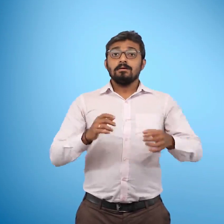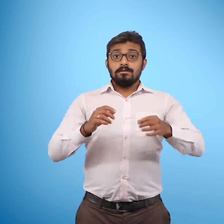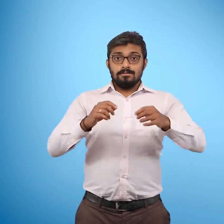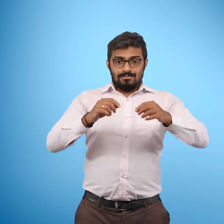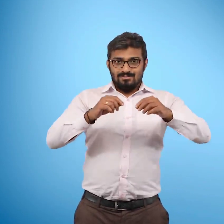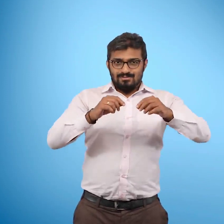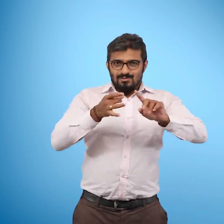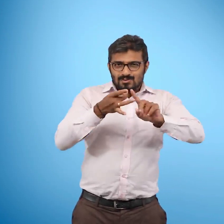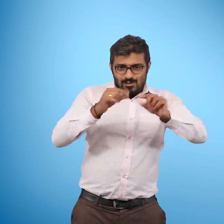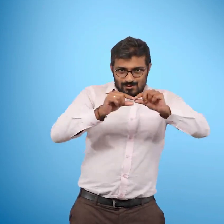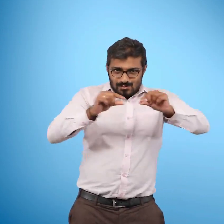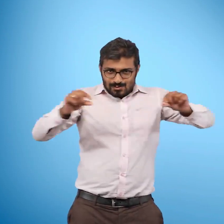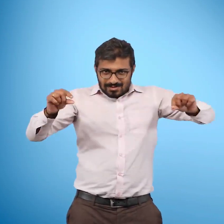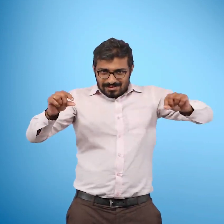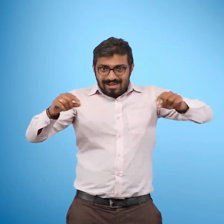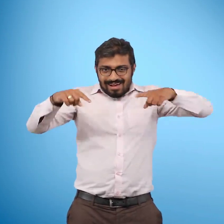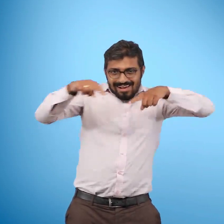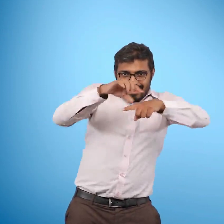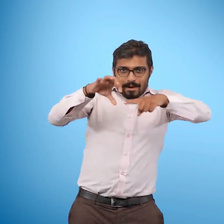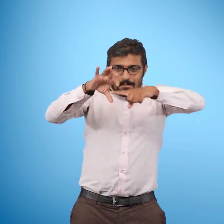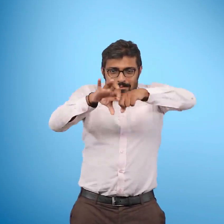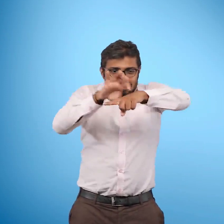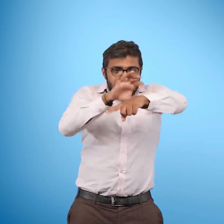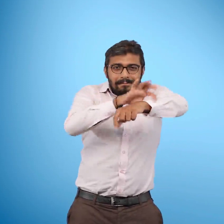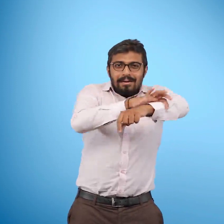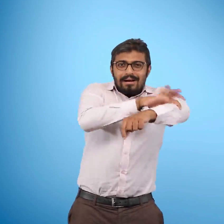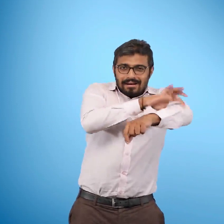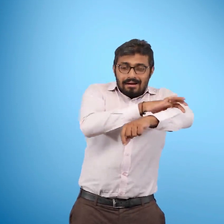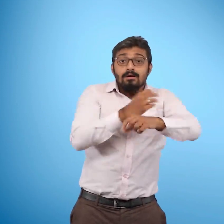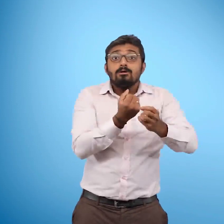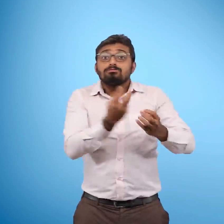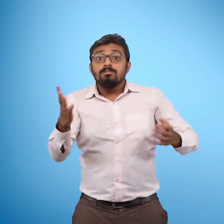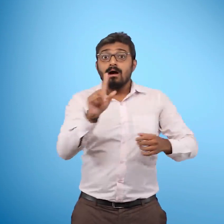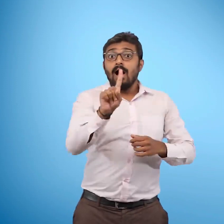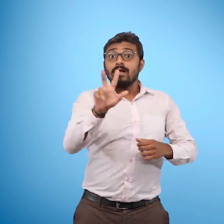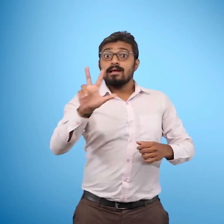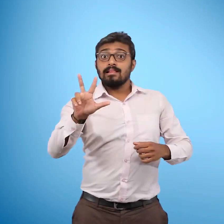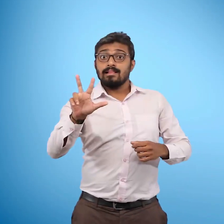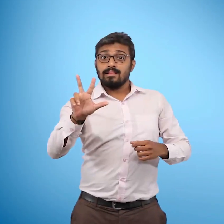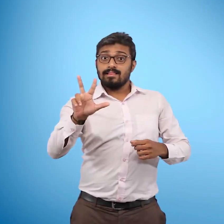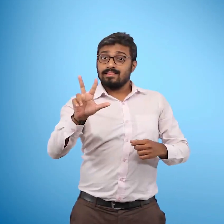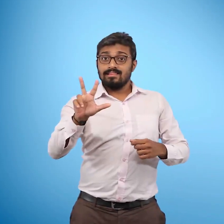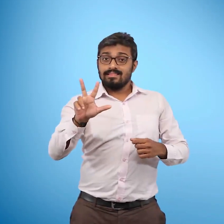There are 18 bangles on the rod.